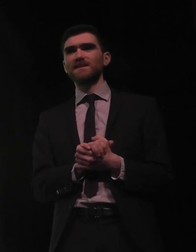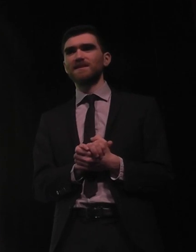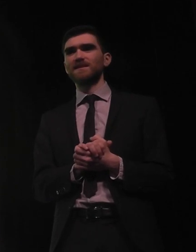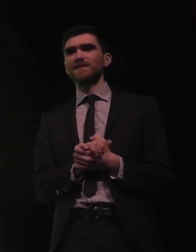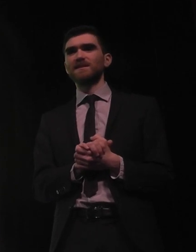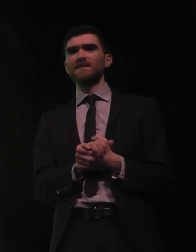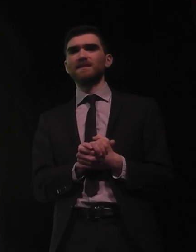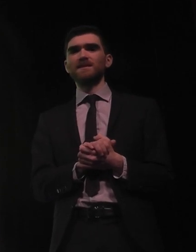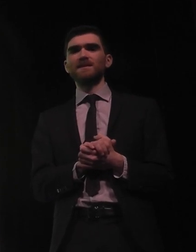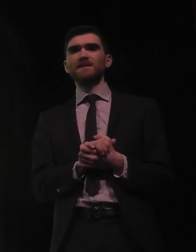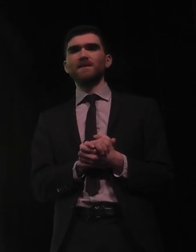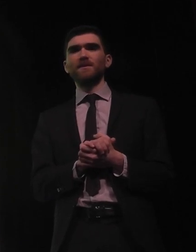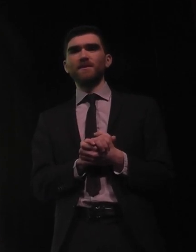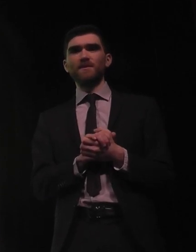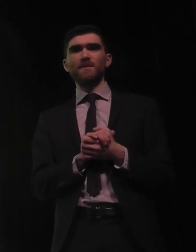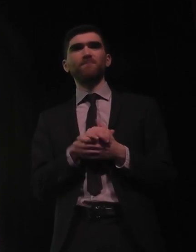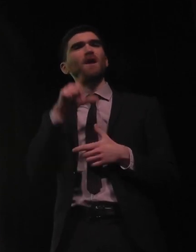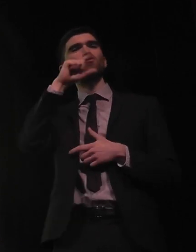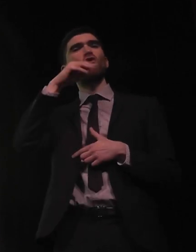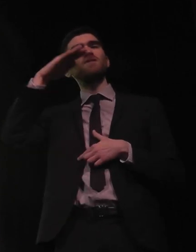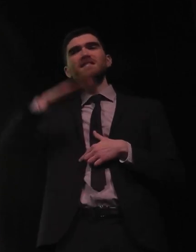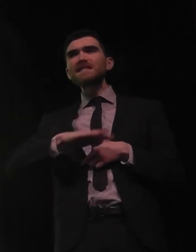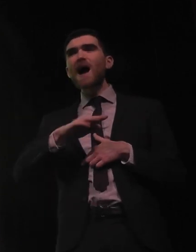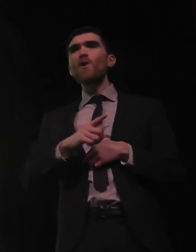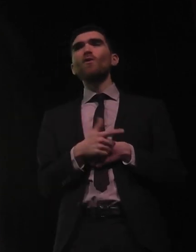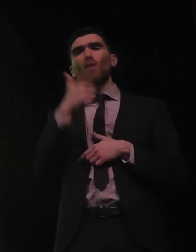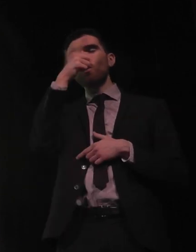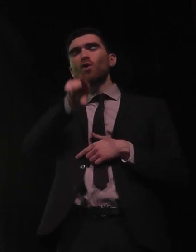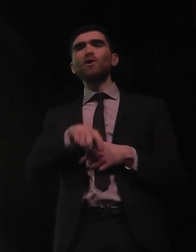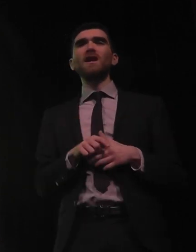Good luck, Leslie Graham in Norwich South.